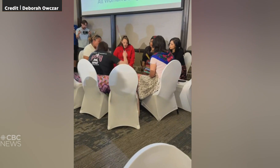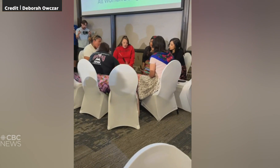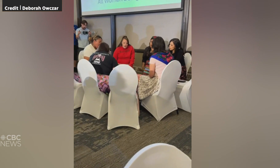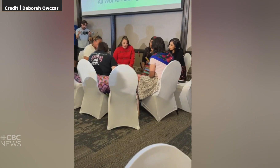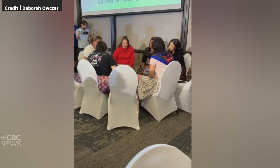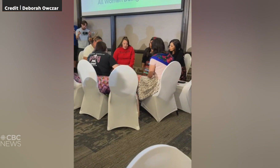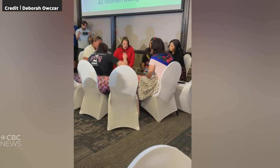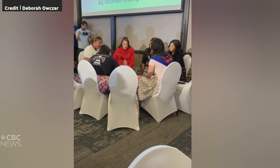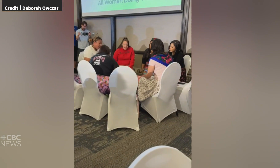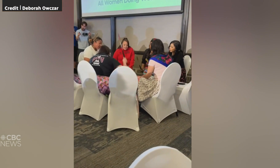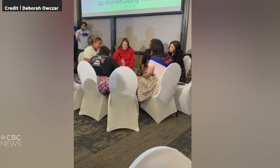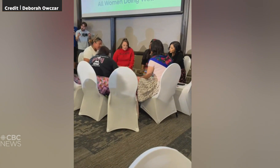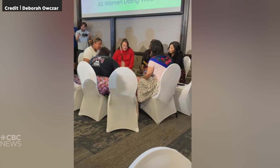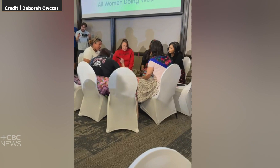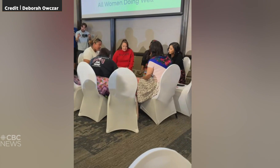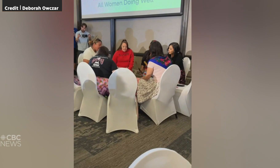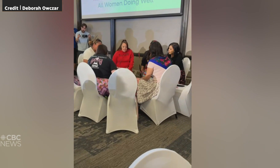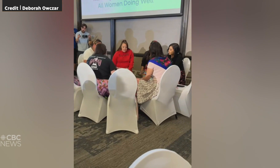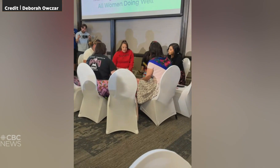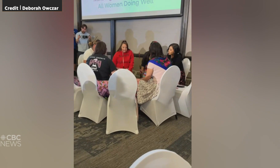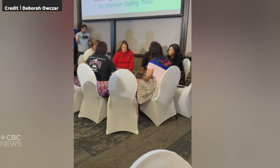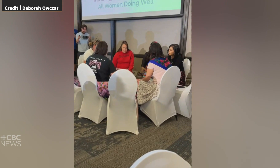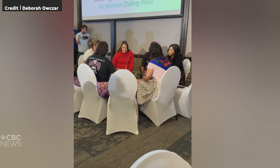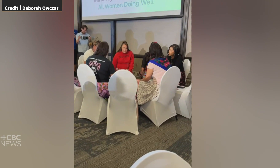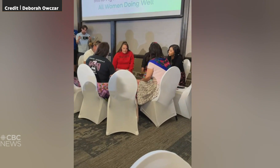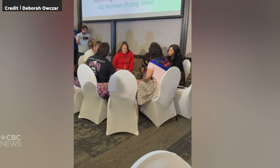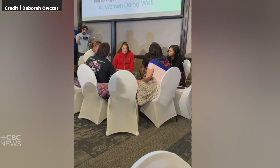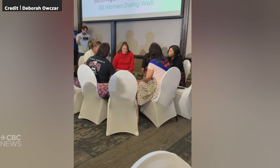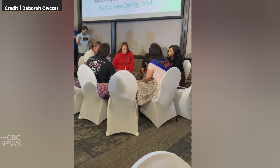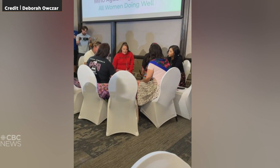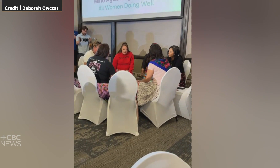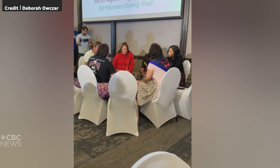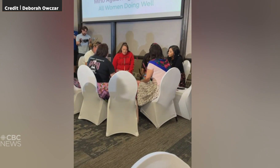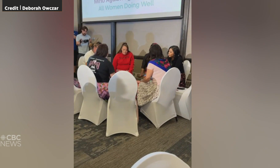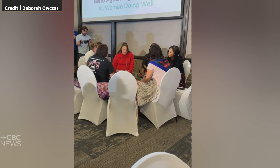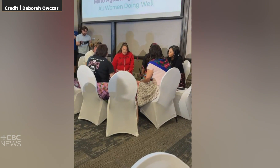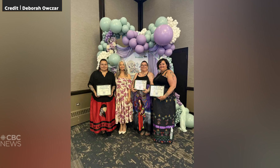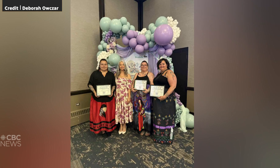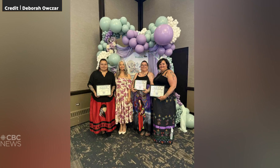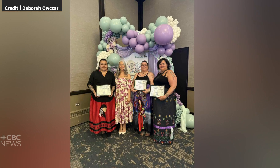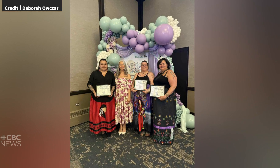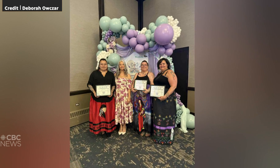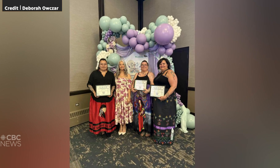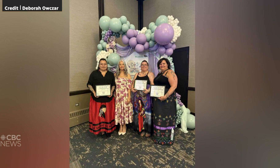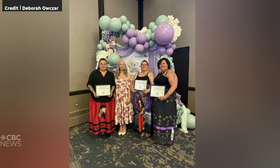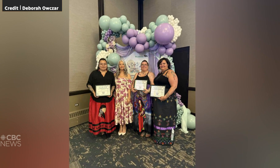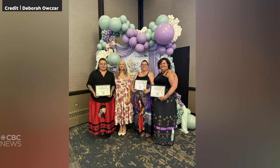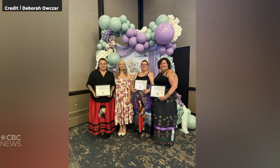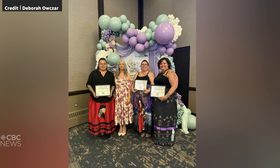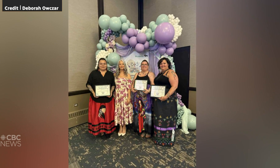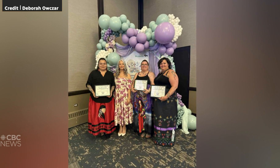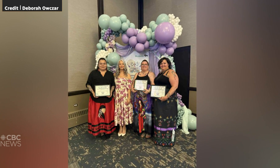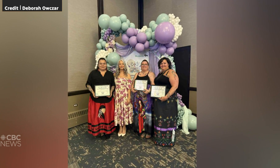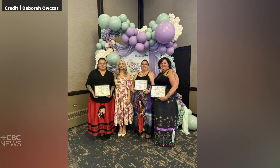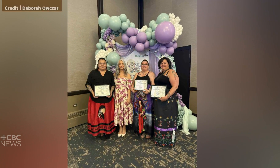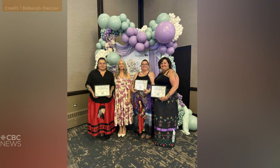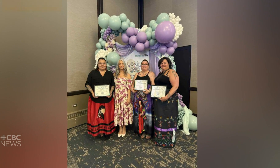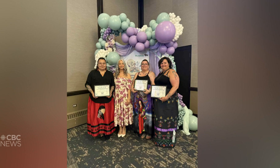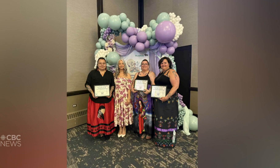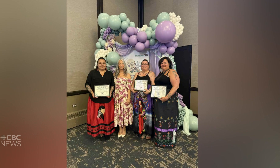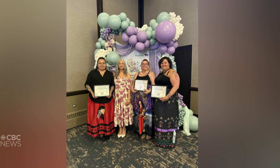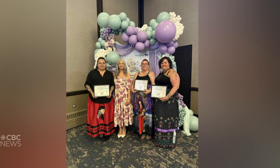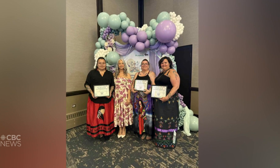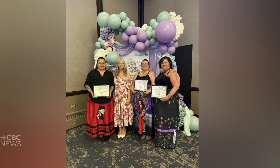drum circle at an event honoring Indigenous women who are graduating from a variety of schools, put on by NDP Cabinet Minister